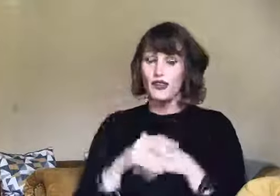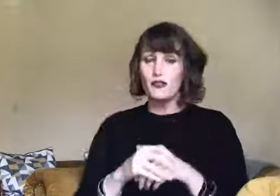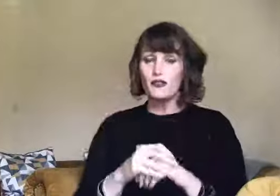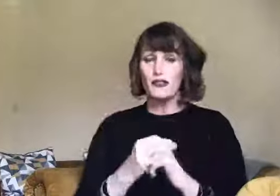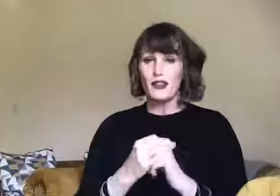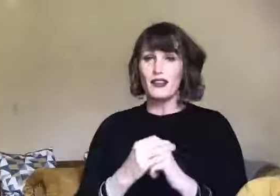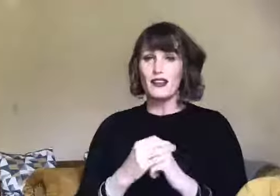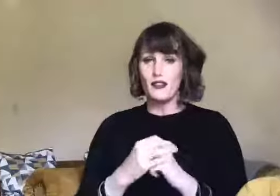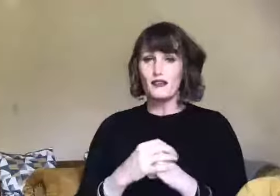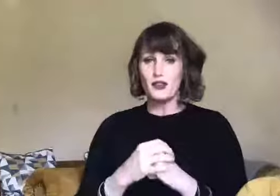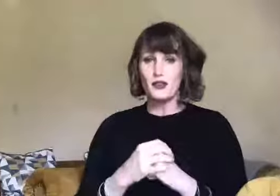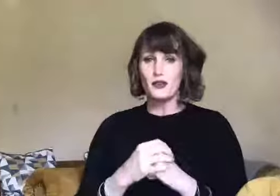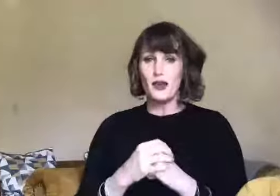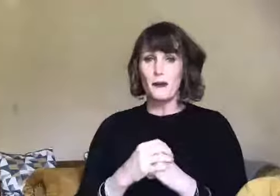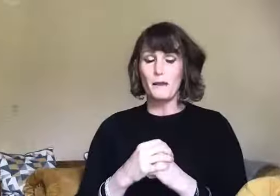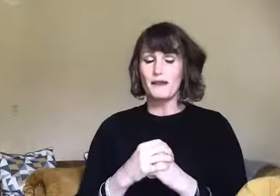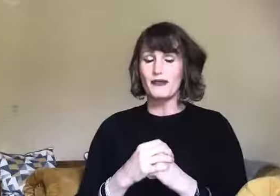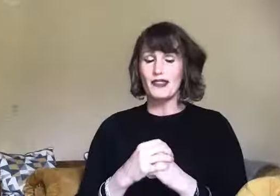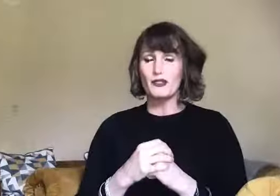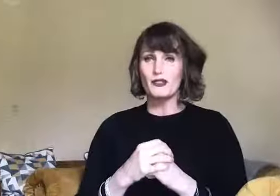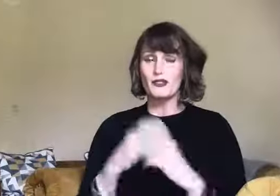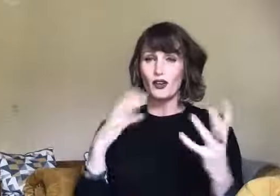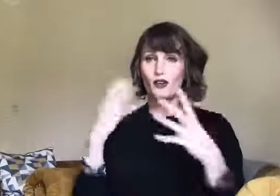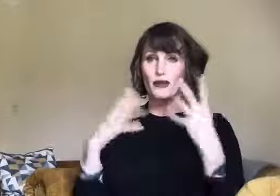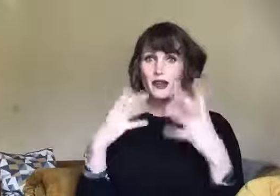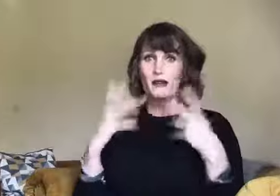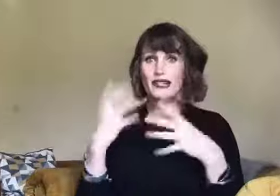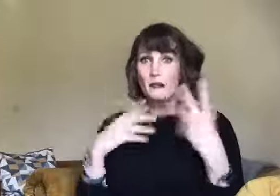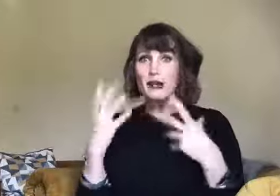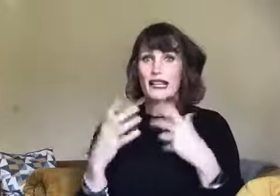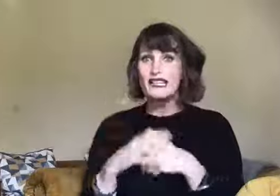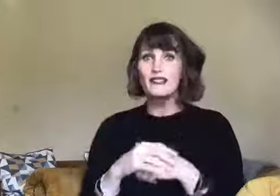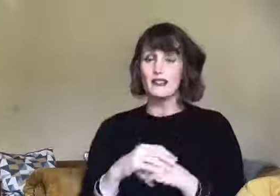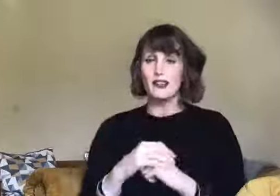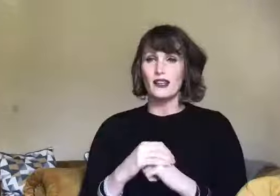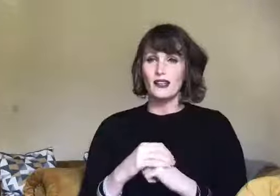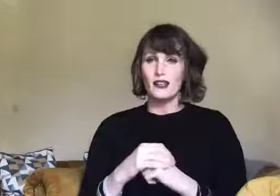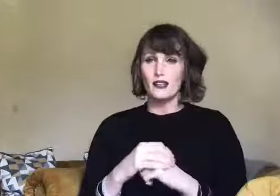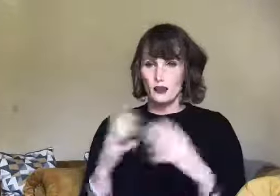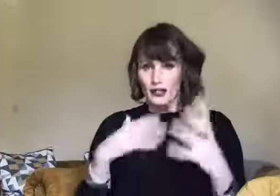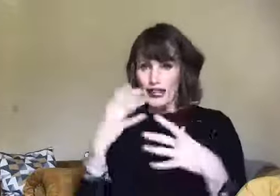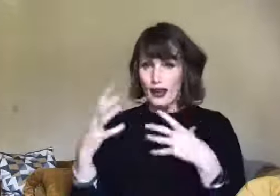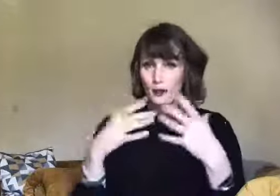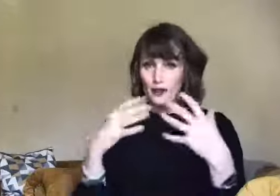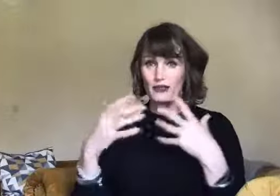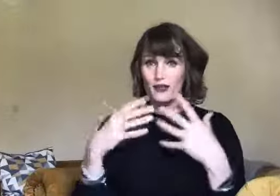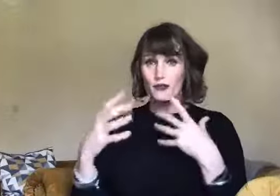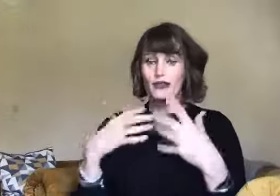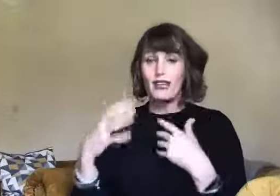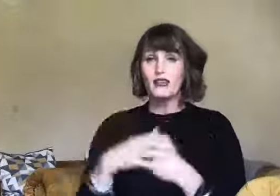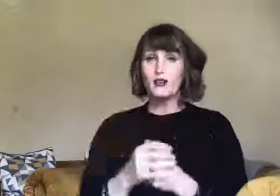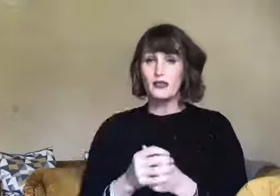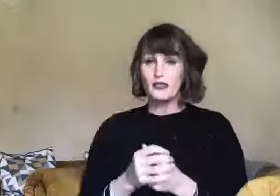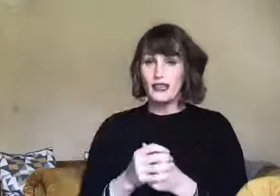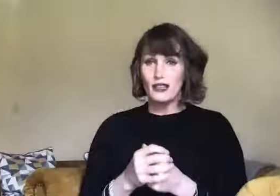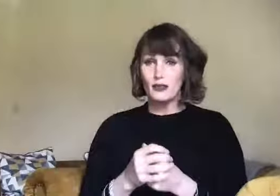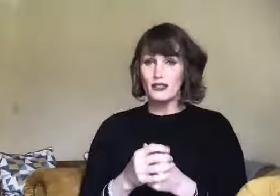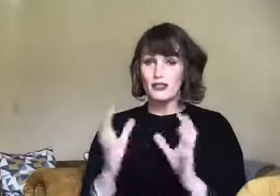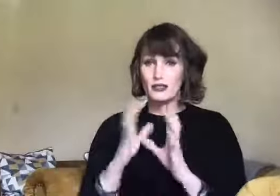observe and they love to, just to kind of be obedient and please. So actually helping the communication with sign language is just,